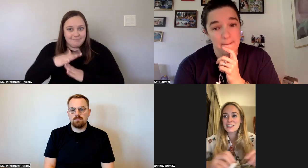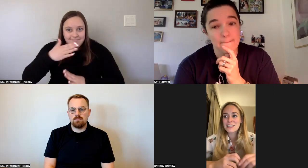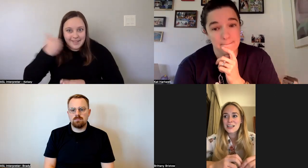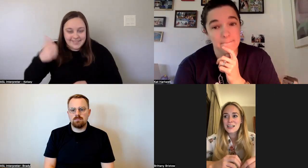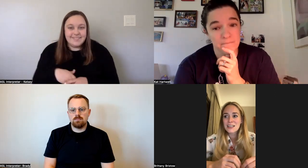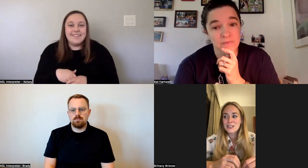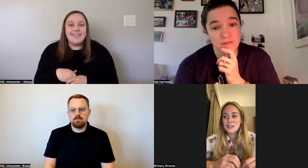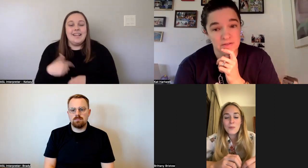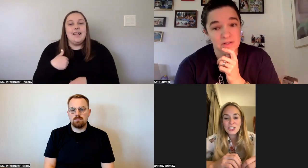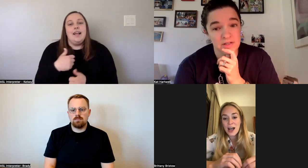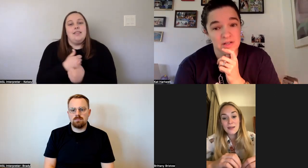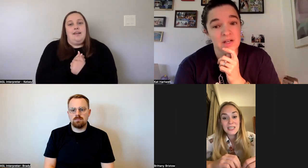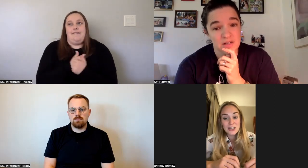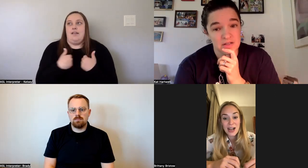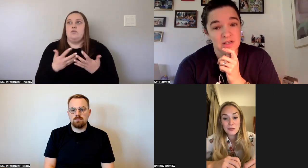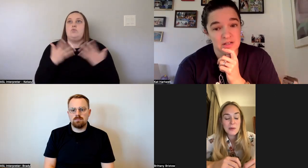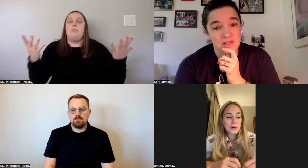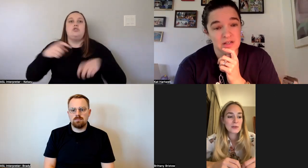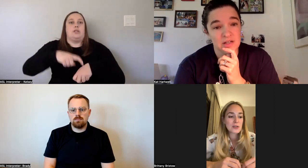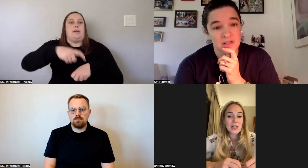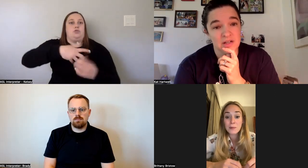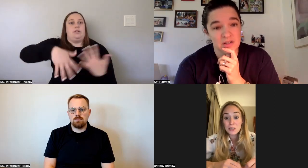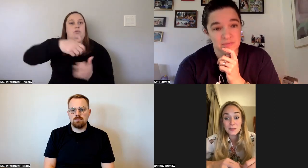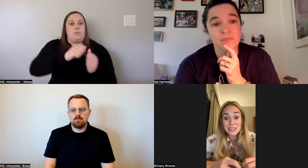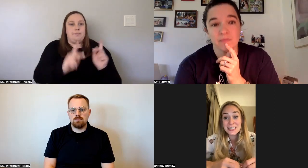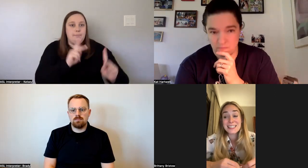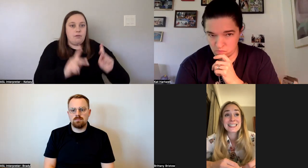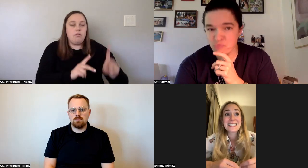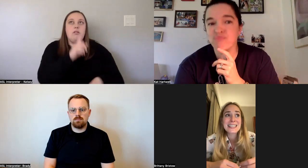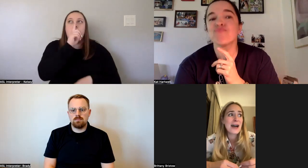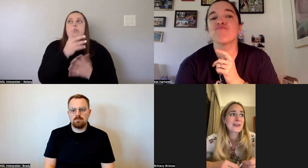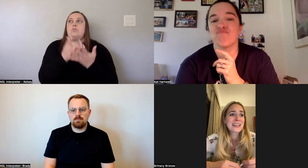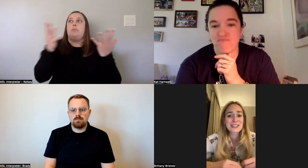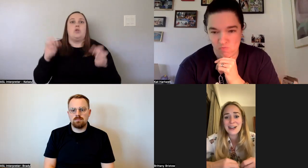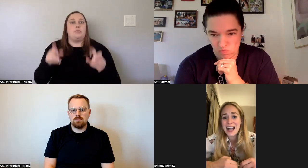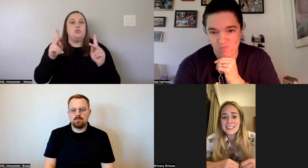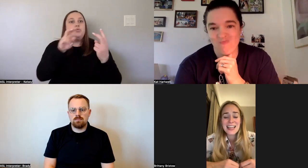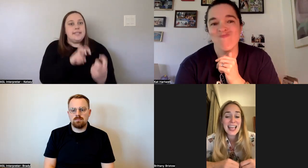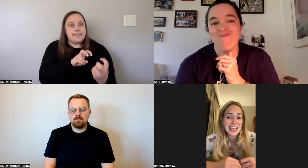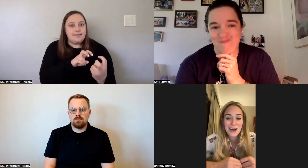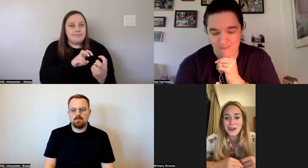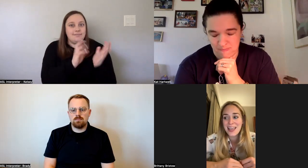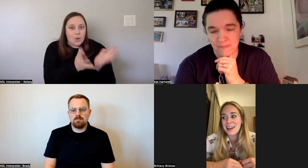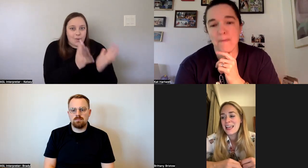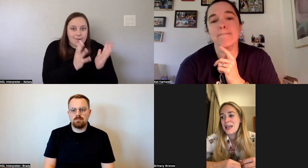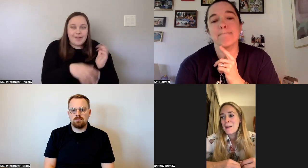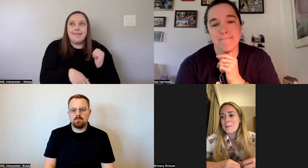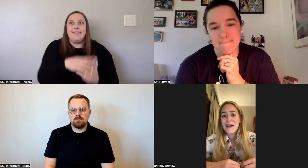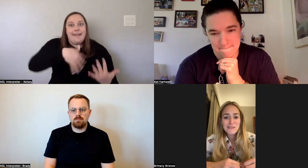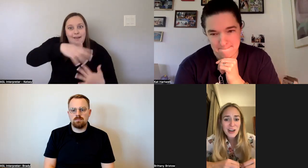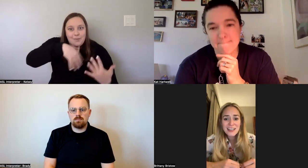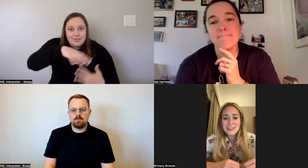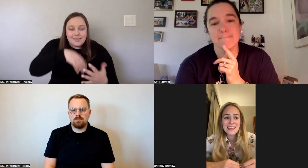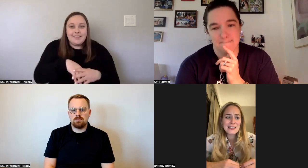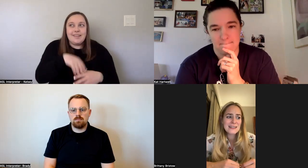that there's so much time to interact with people. There's so many opportunities to sit down and interact and hang out and